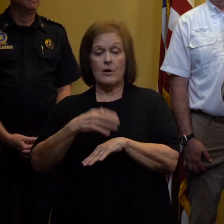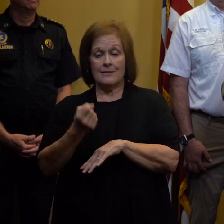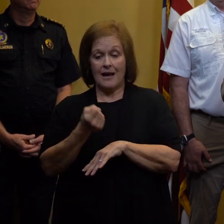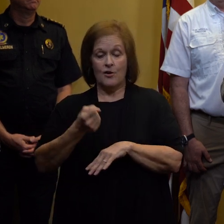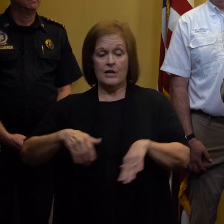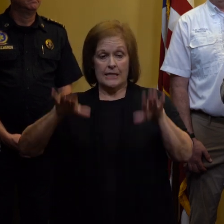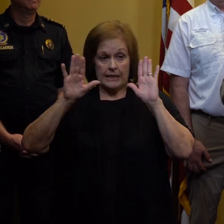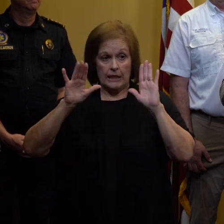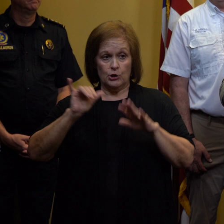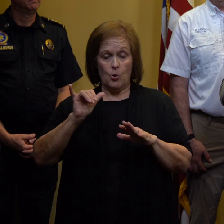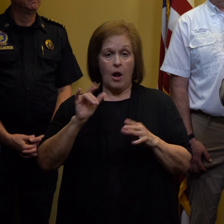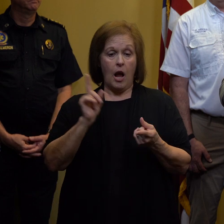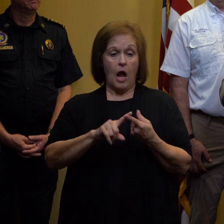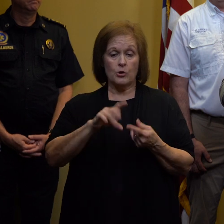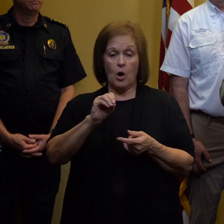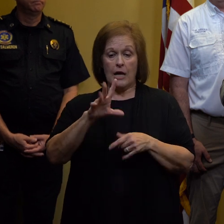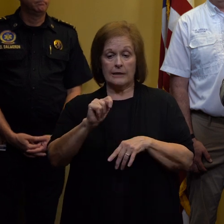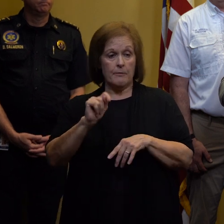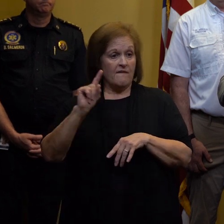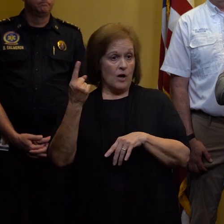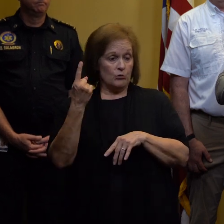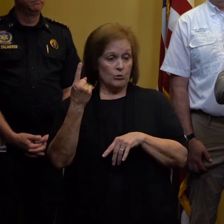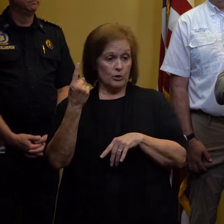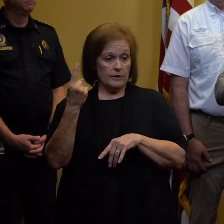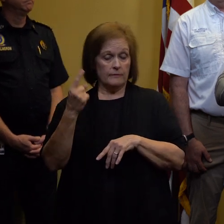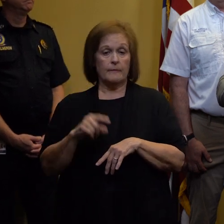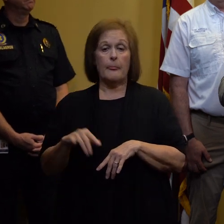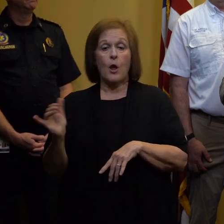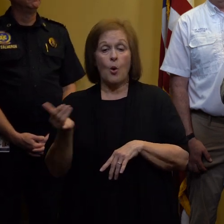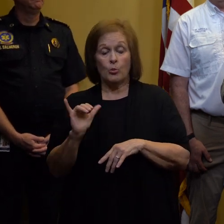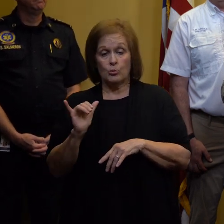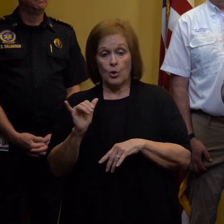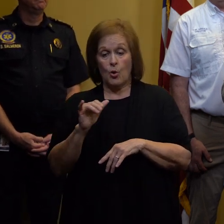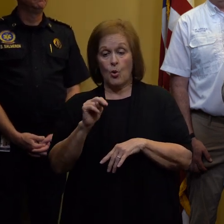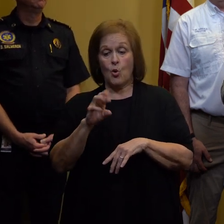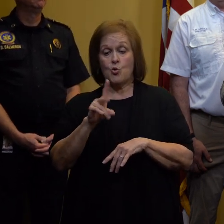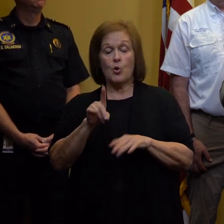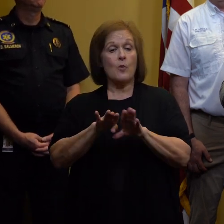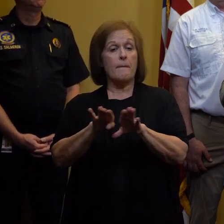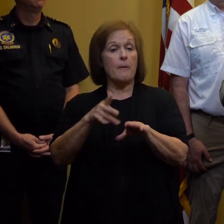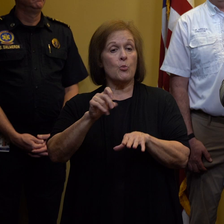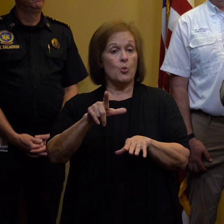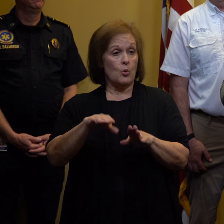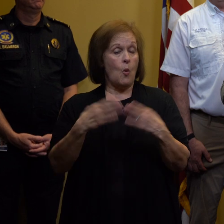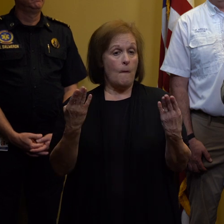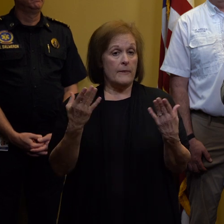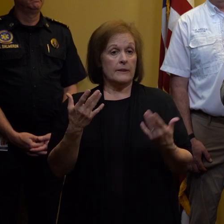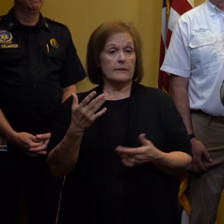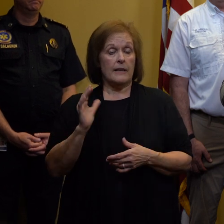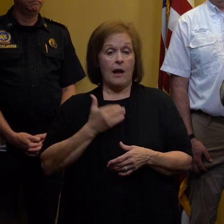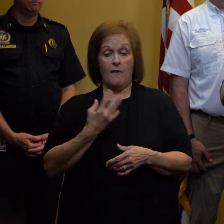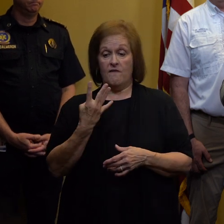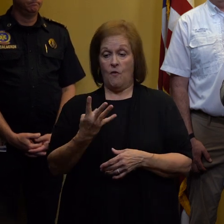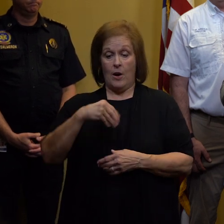and Sundays as well, up until October 1st. Also with that, NORD swimming pools are open. Our 4